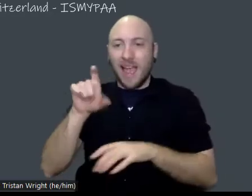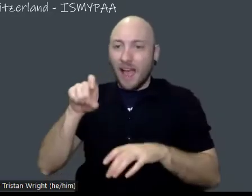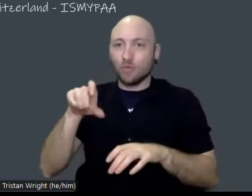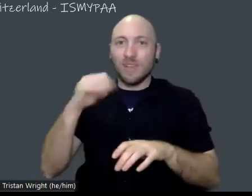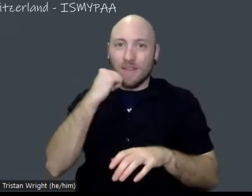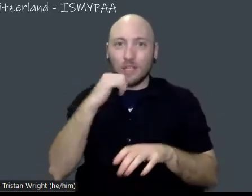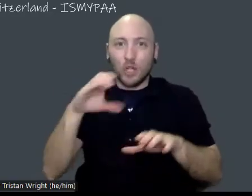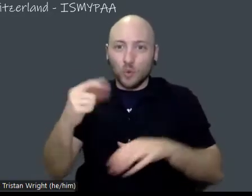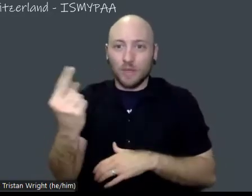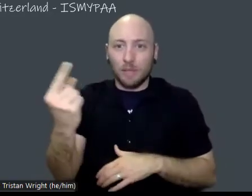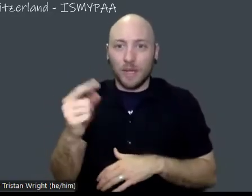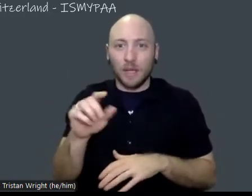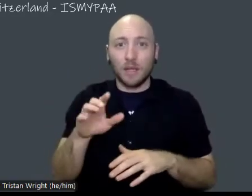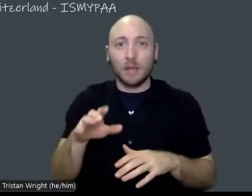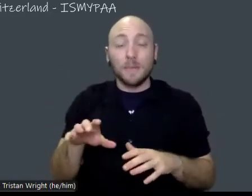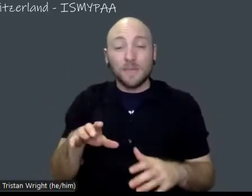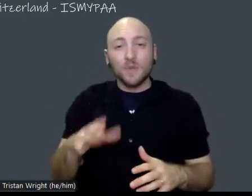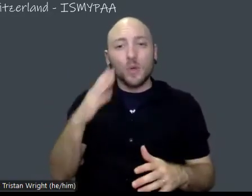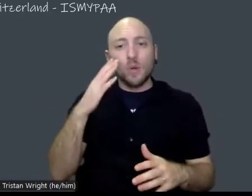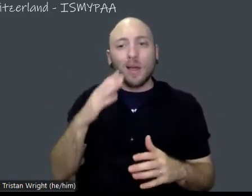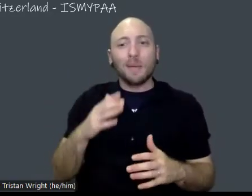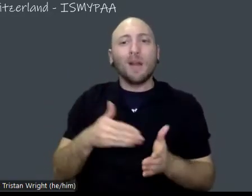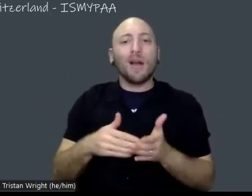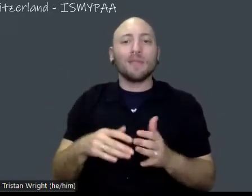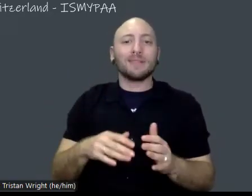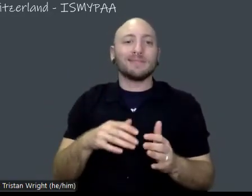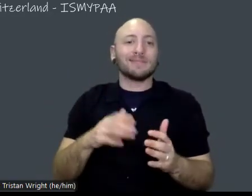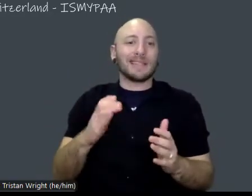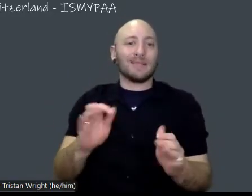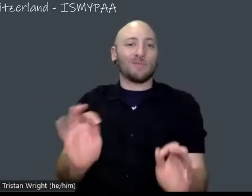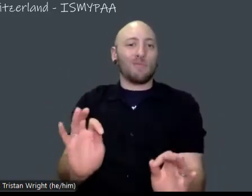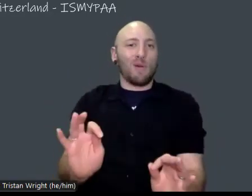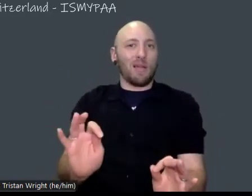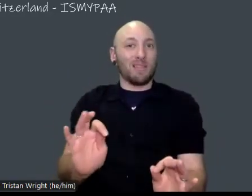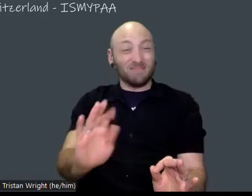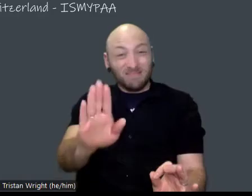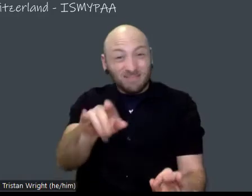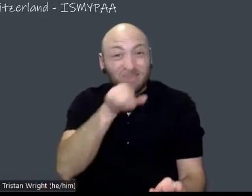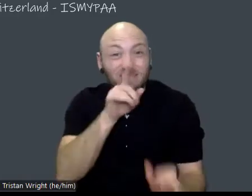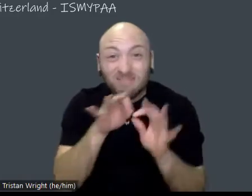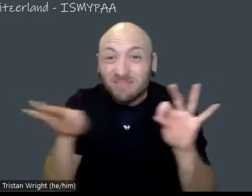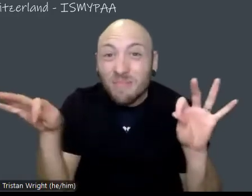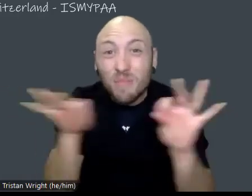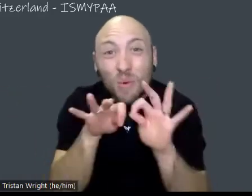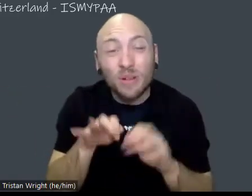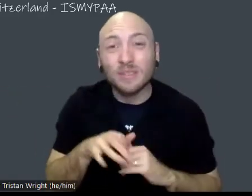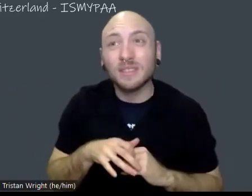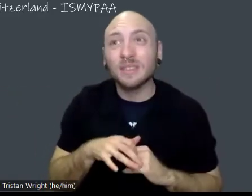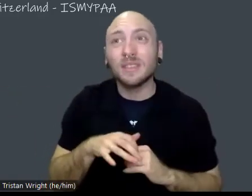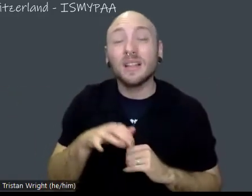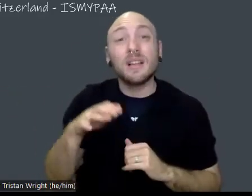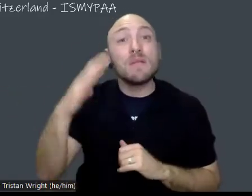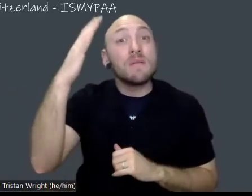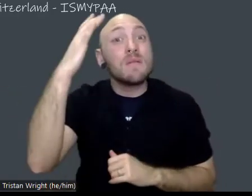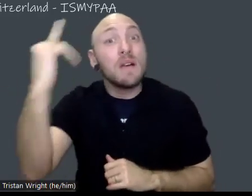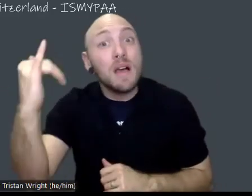small things, but which are huge things, because it keeps me really to stay out